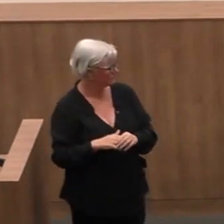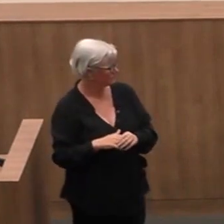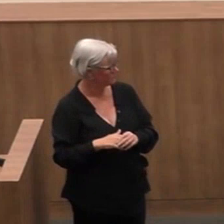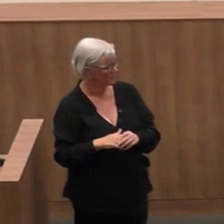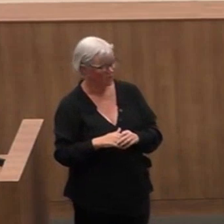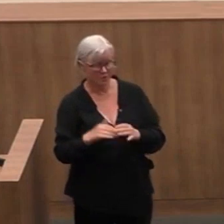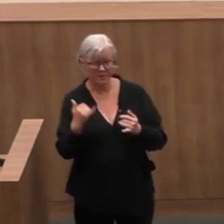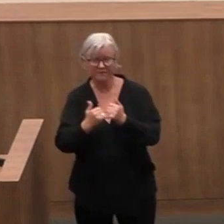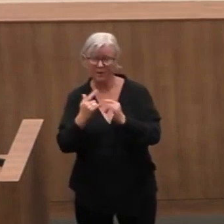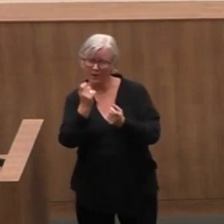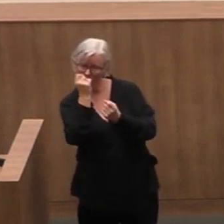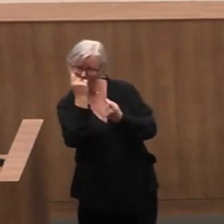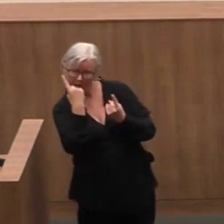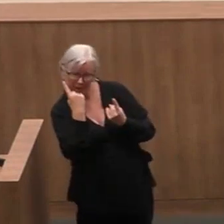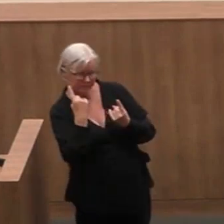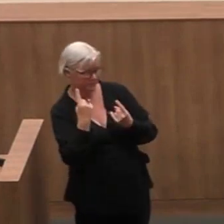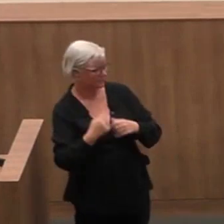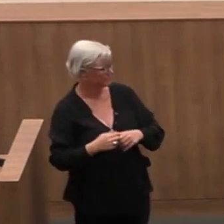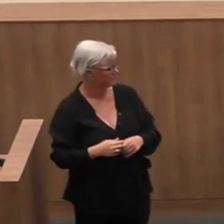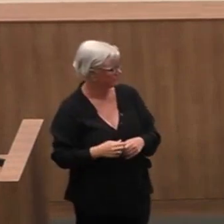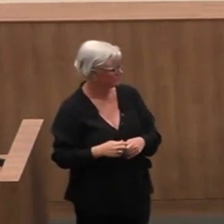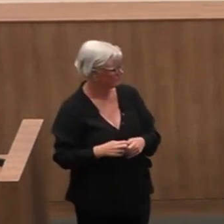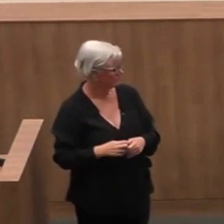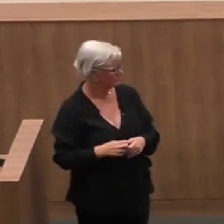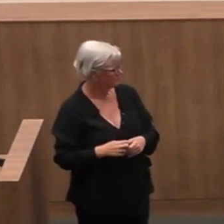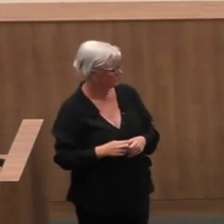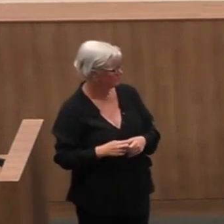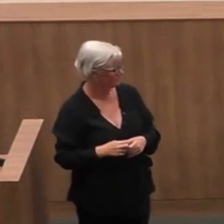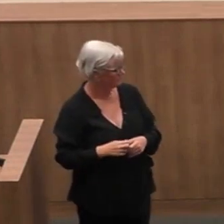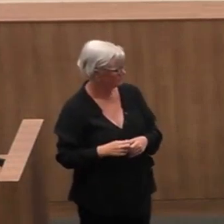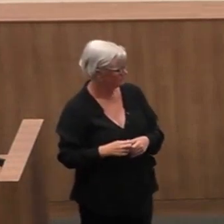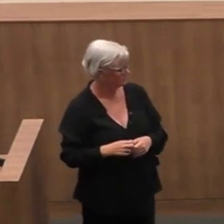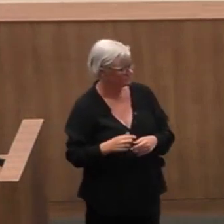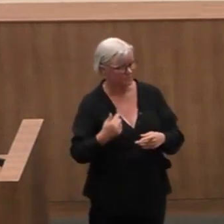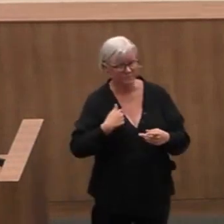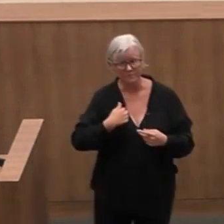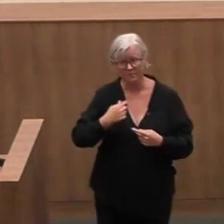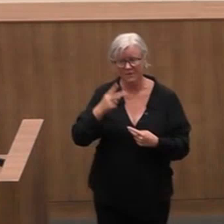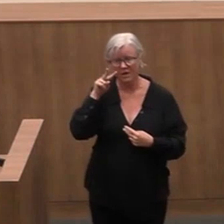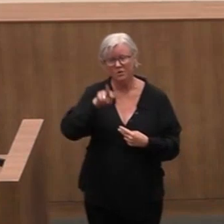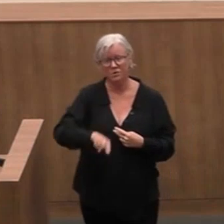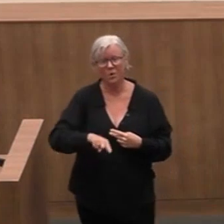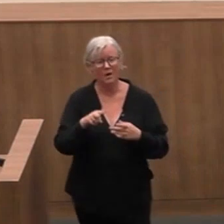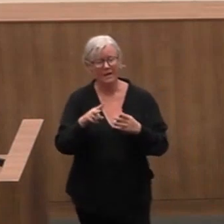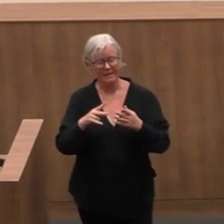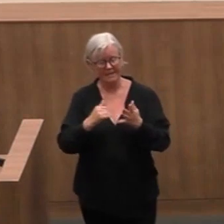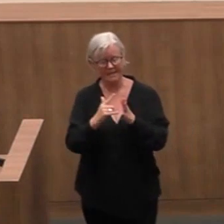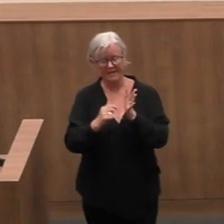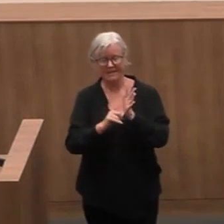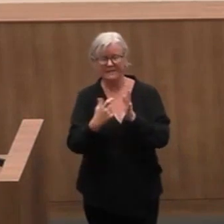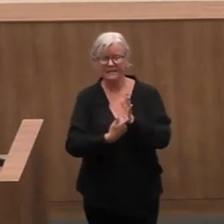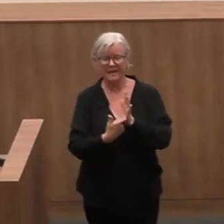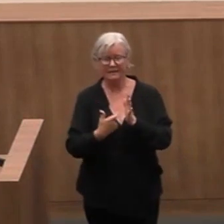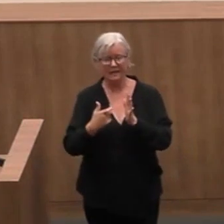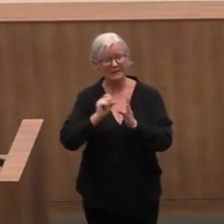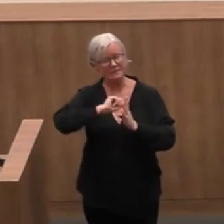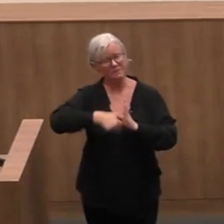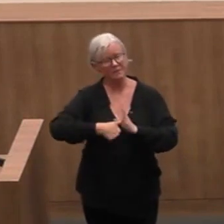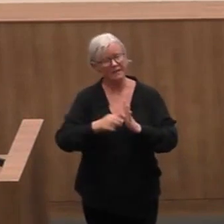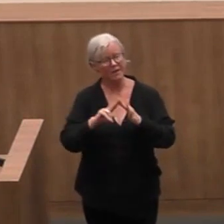very attentive. I did notice in the State Disability Framework document there that there's a commitment